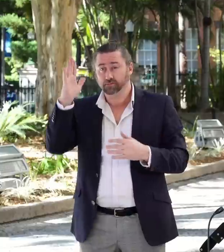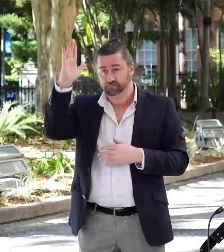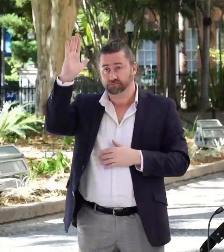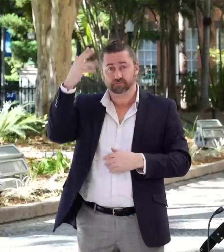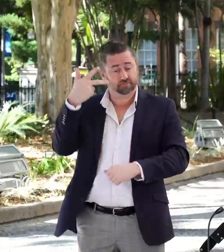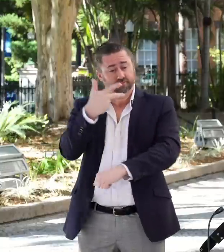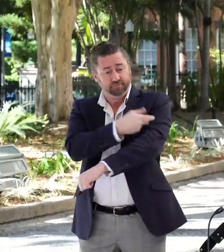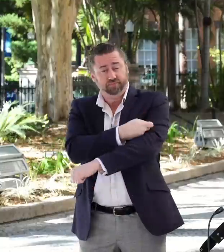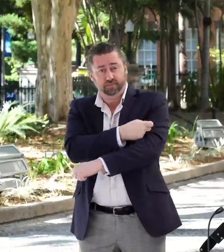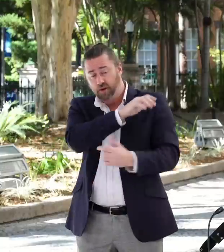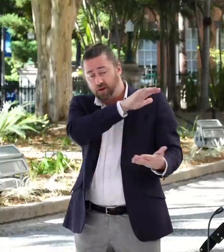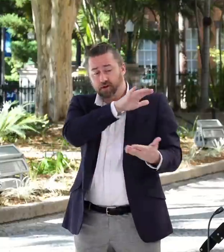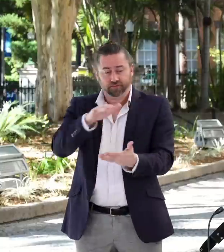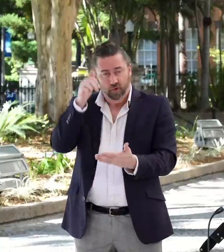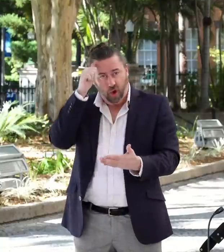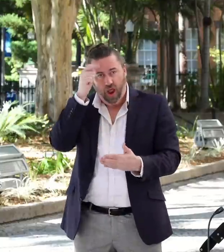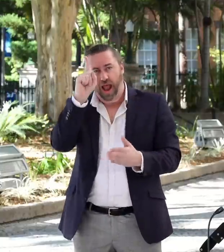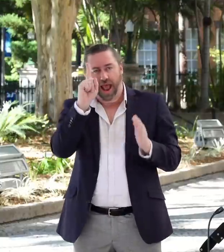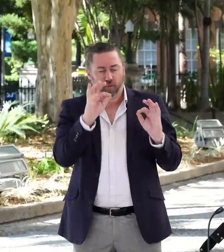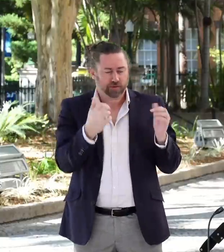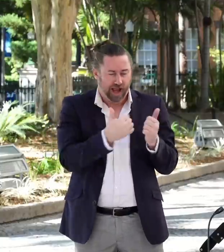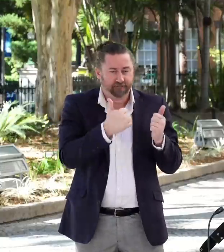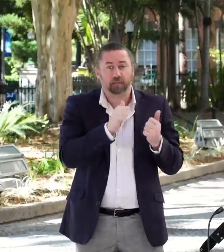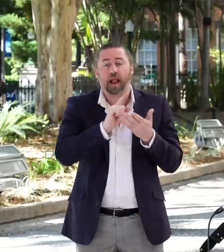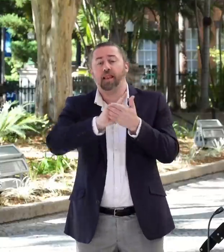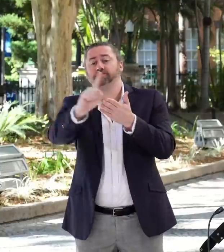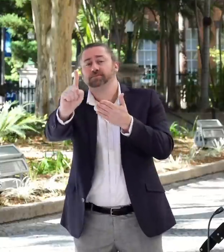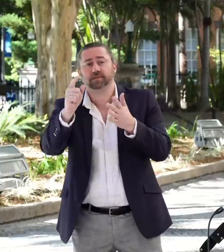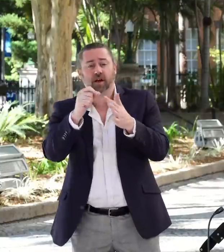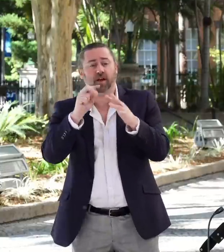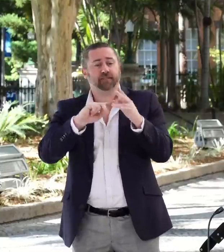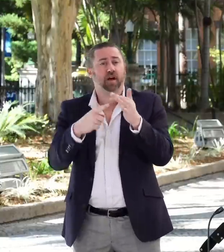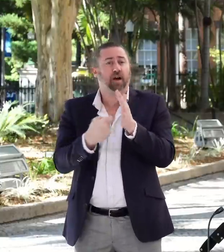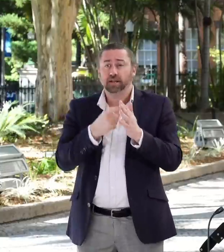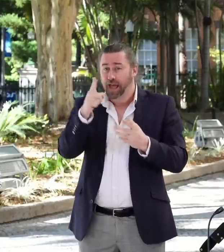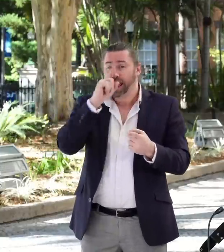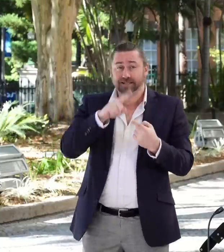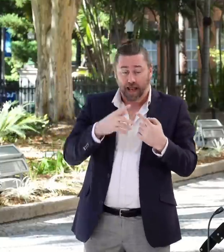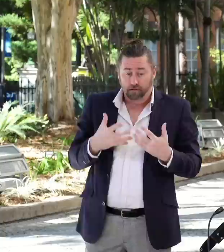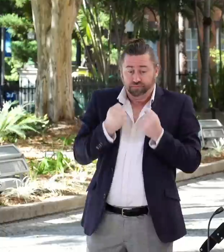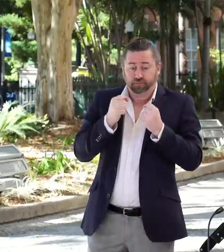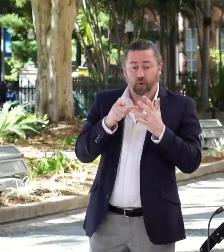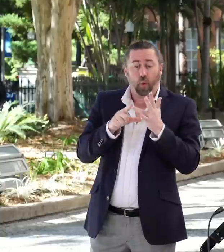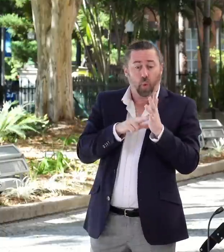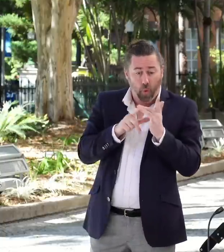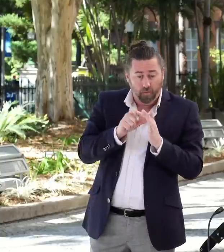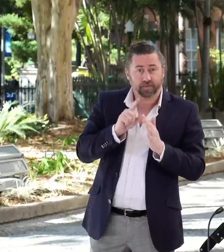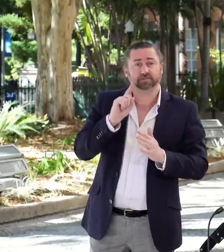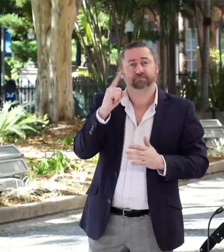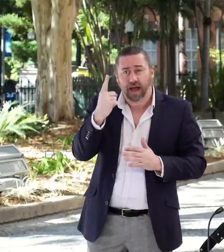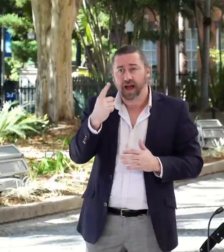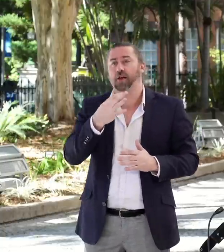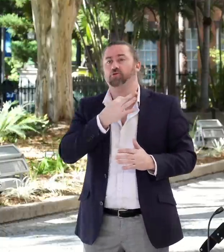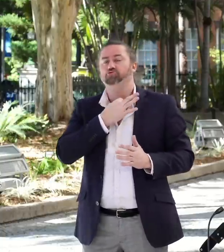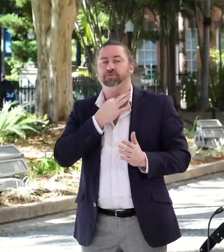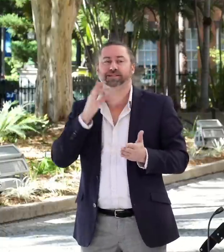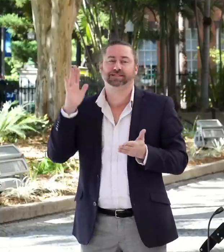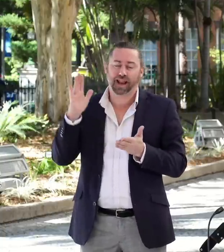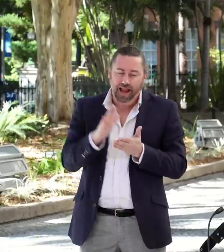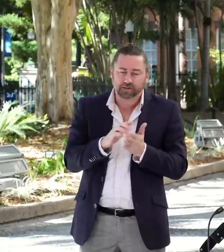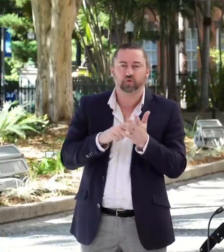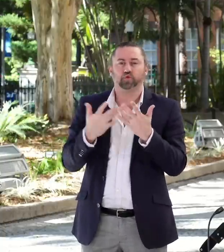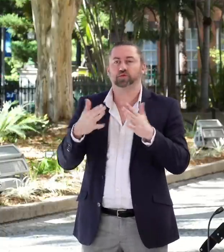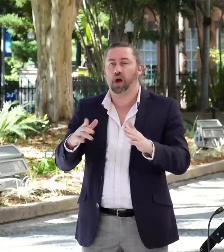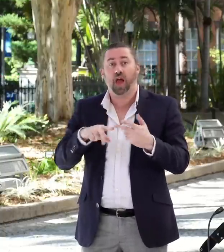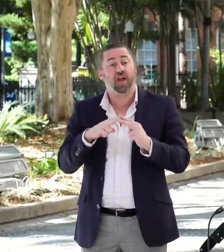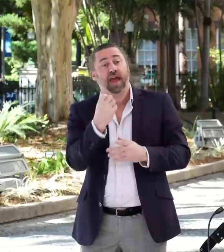ourselves vaccinated. And that's particularly important for anyone who's aged 60 years or older. They should immediately, if they haven't already